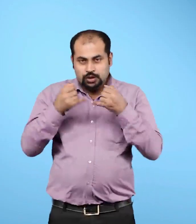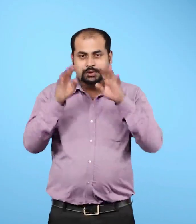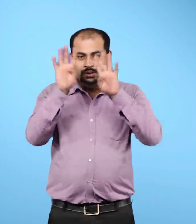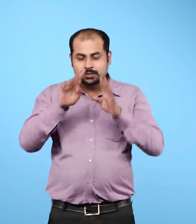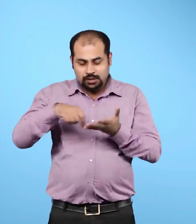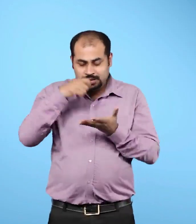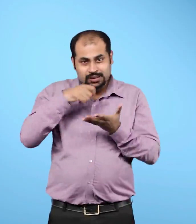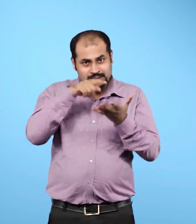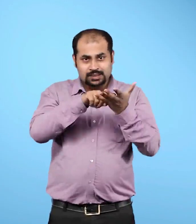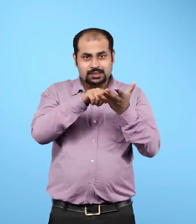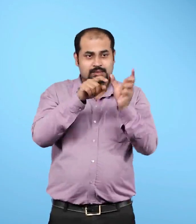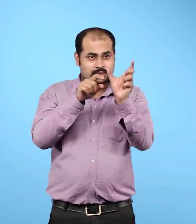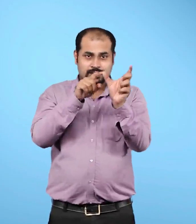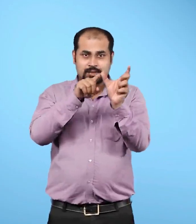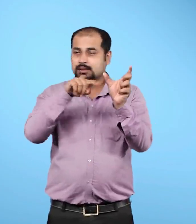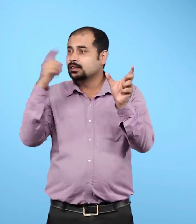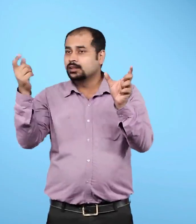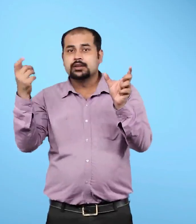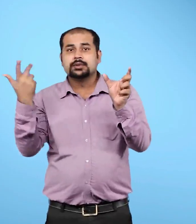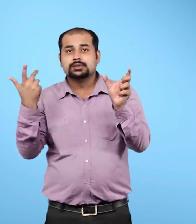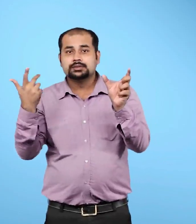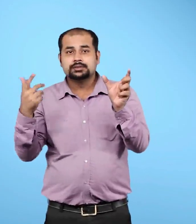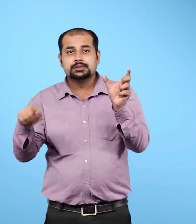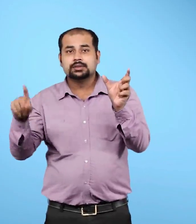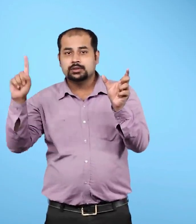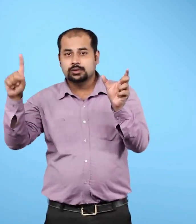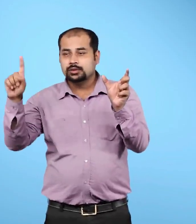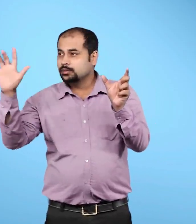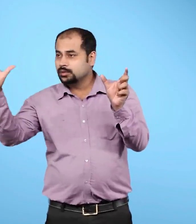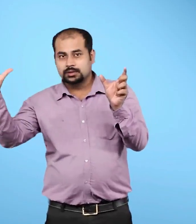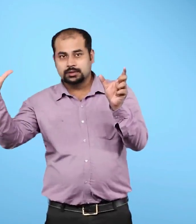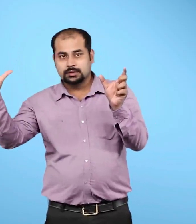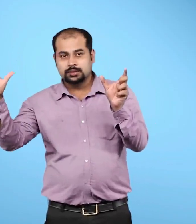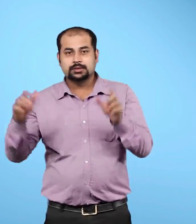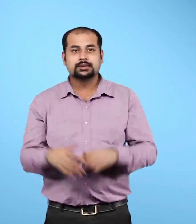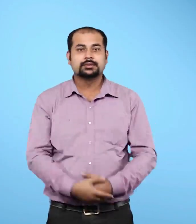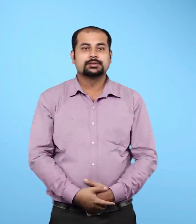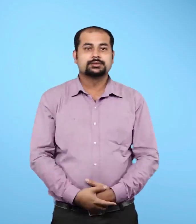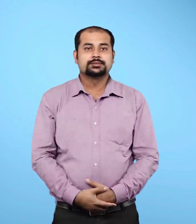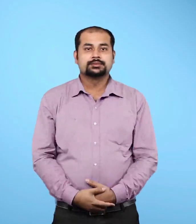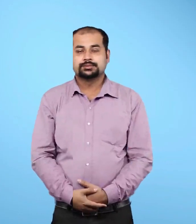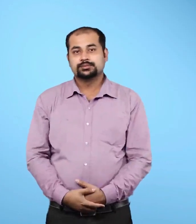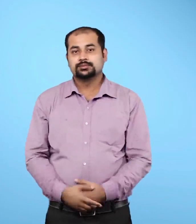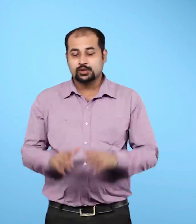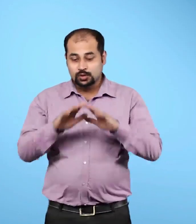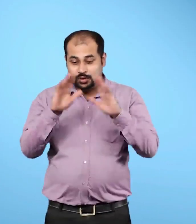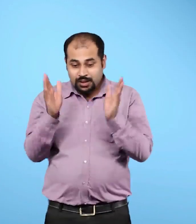2, Column 1, Noodles. Column 2, Rupees 15. Row